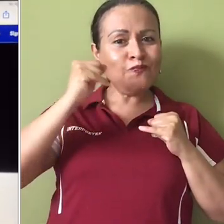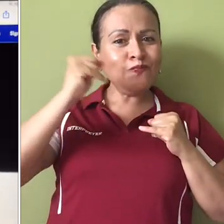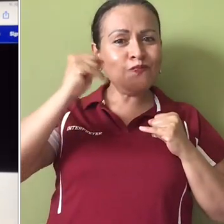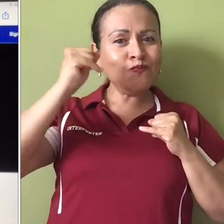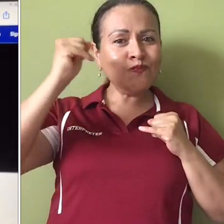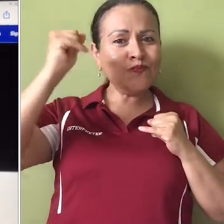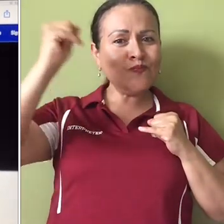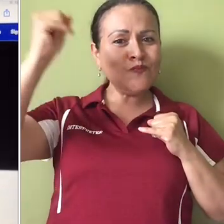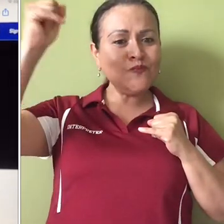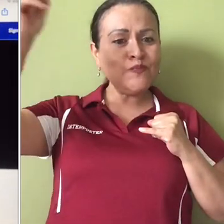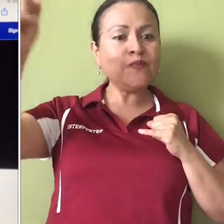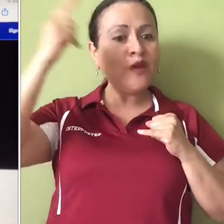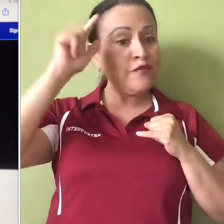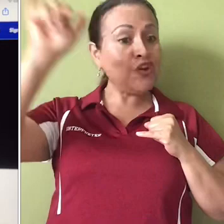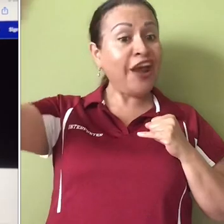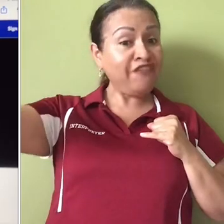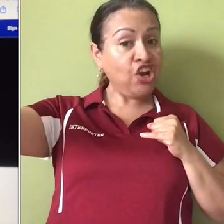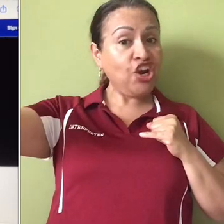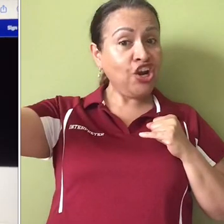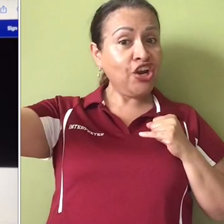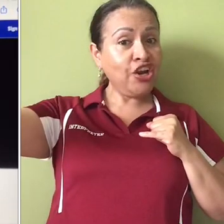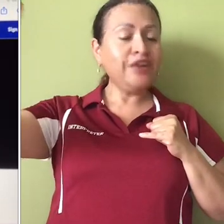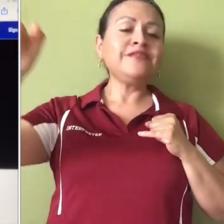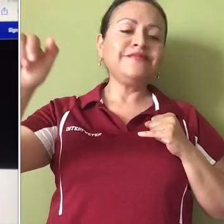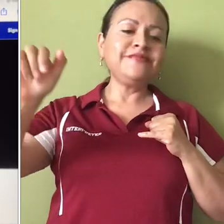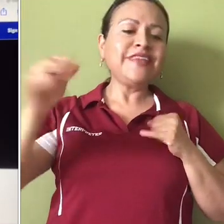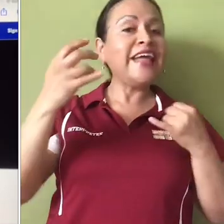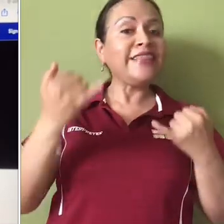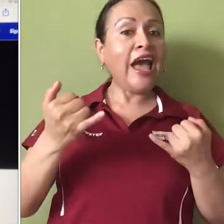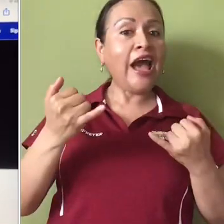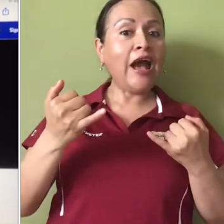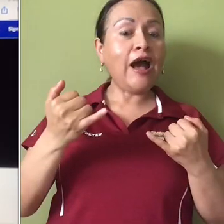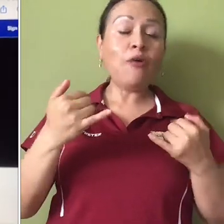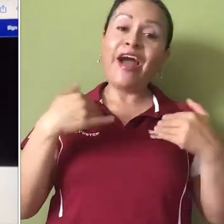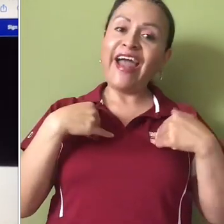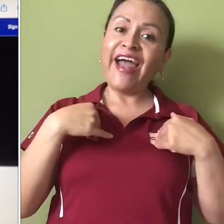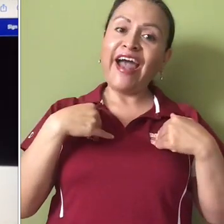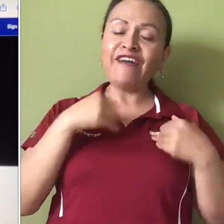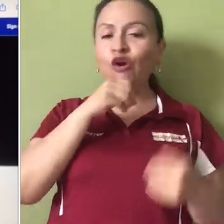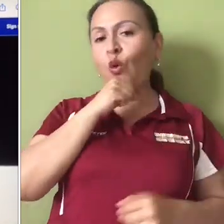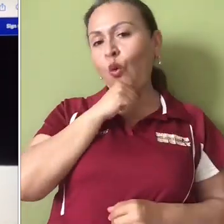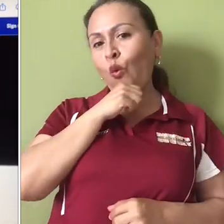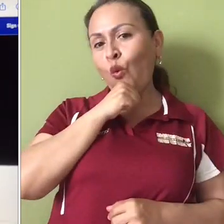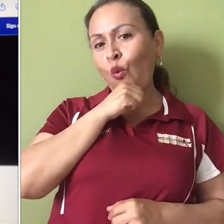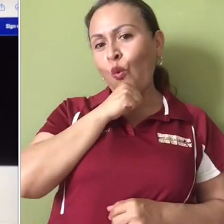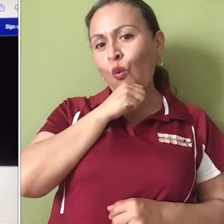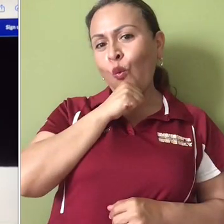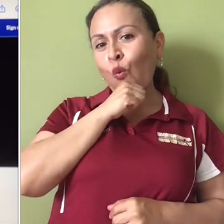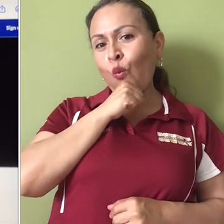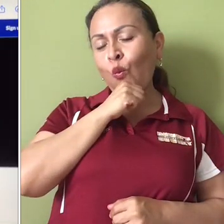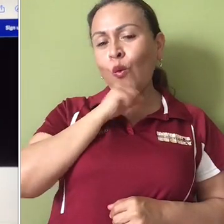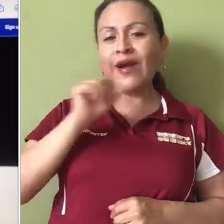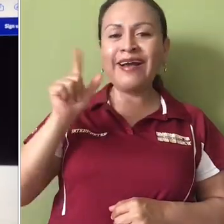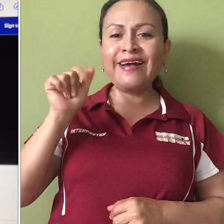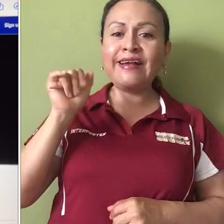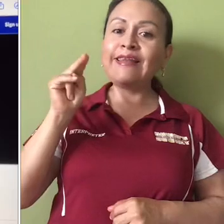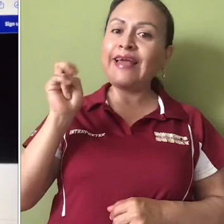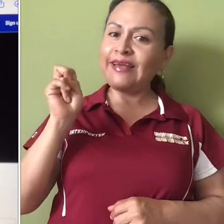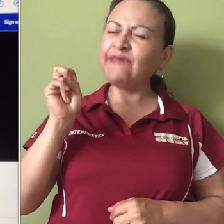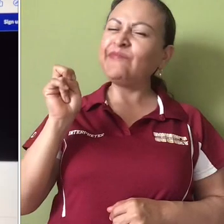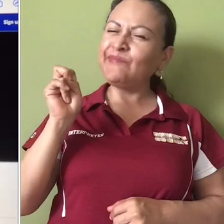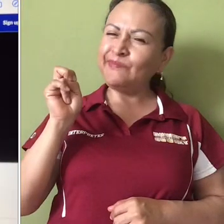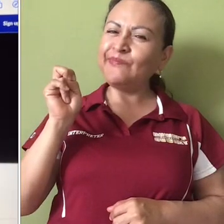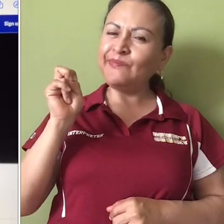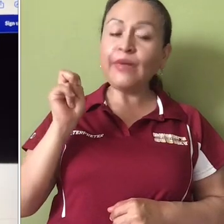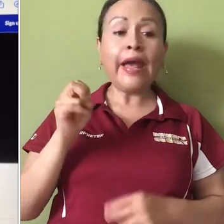on and on forever in the same directions, then now all of a sudden I have an orange line. And what I